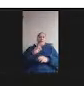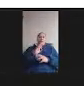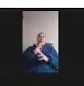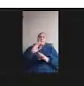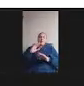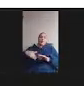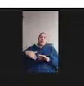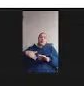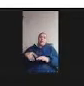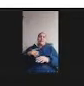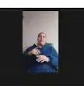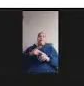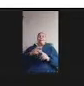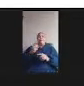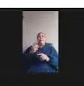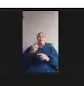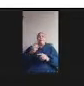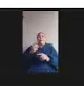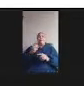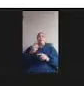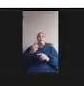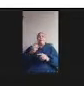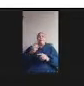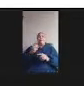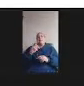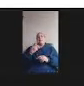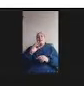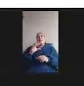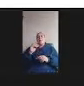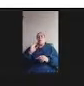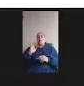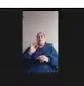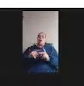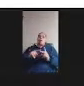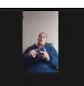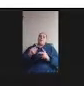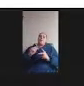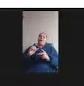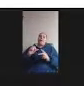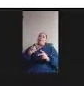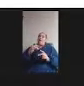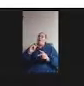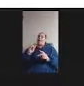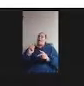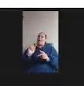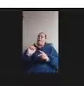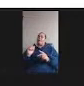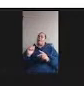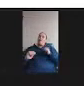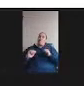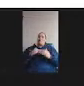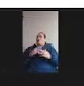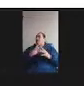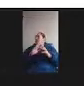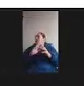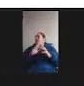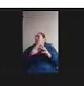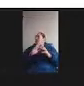Retief and Mr. Skriker, maybe just in terms of the IT performance, can respond to that question. Thank you.